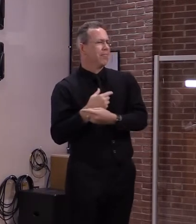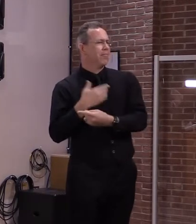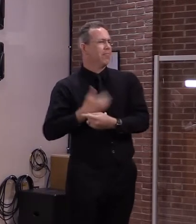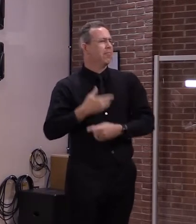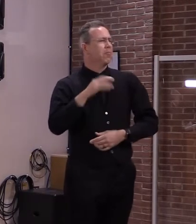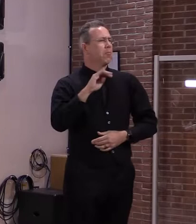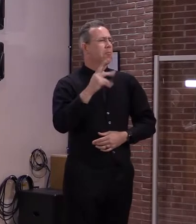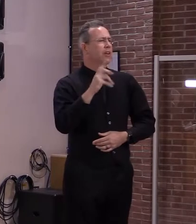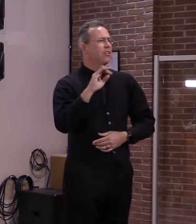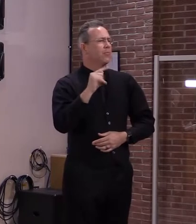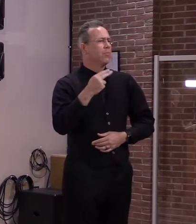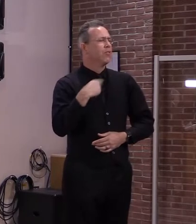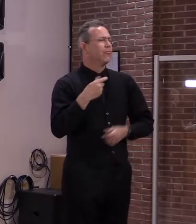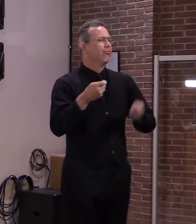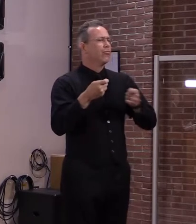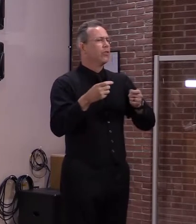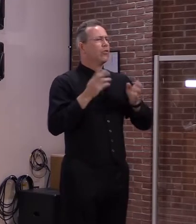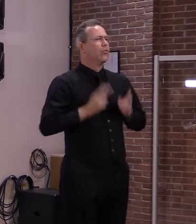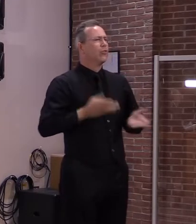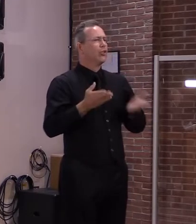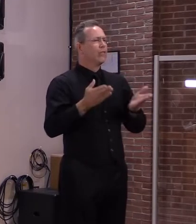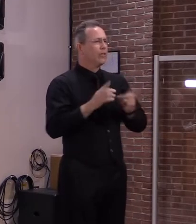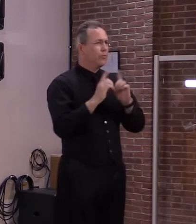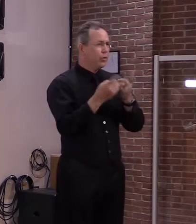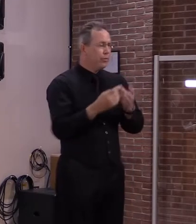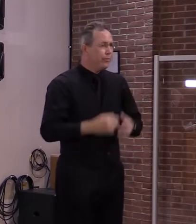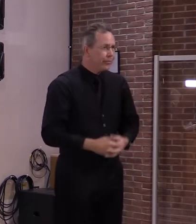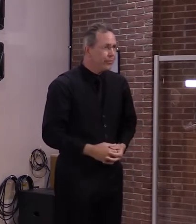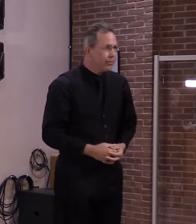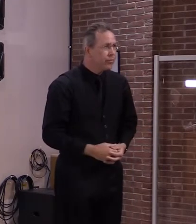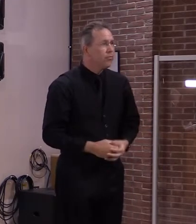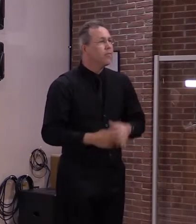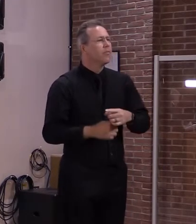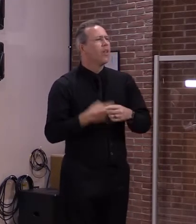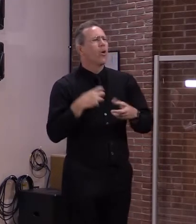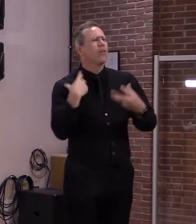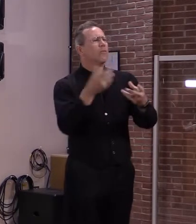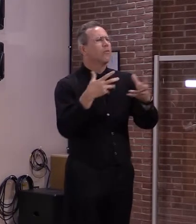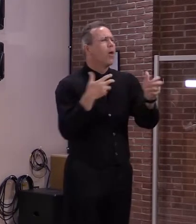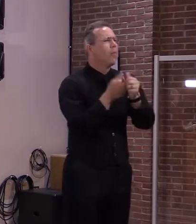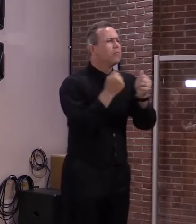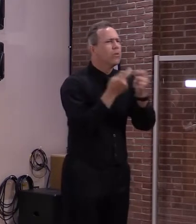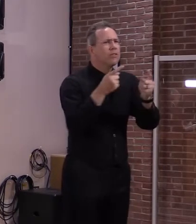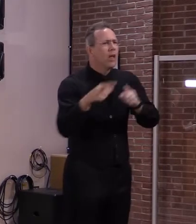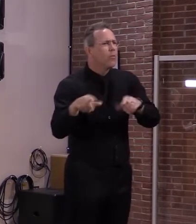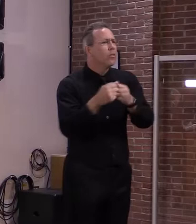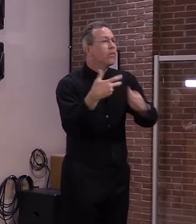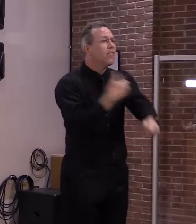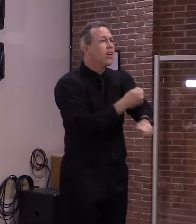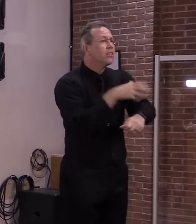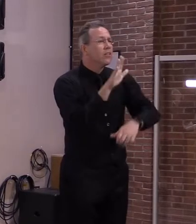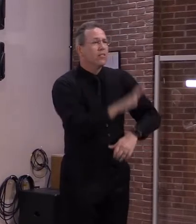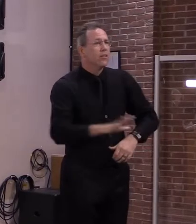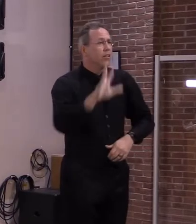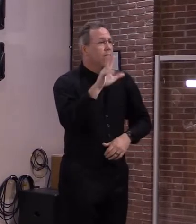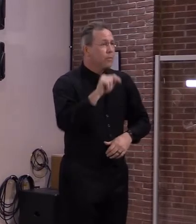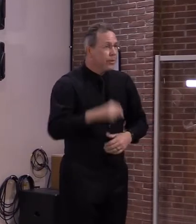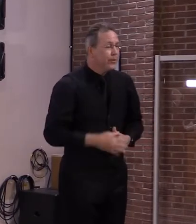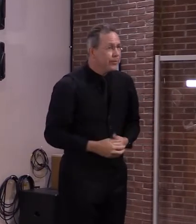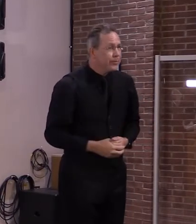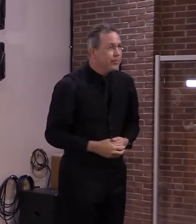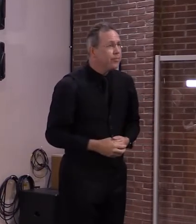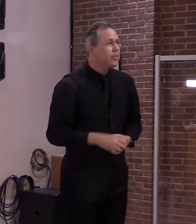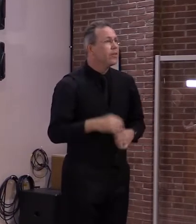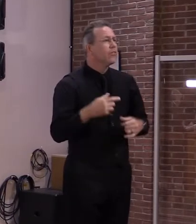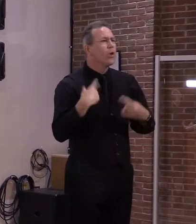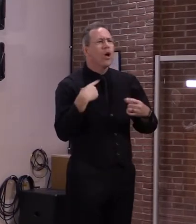Human Services, and I'll start off with an update on our progress with vaccination and as well as remind